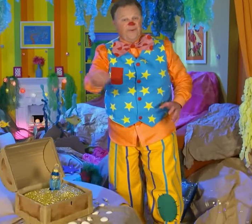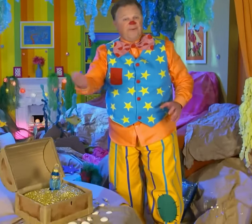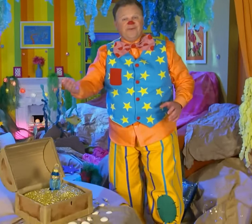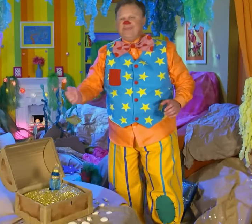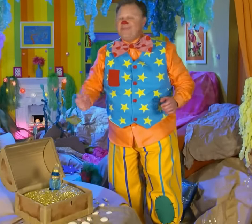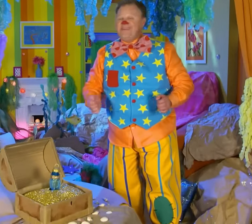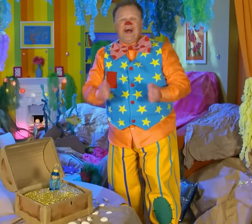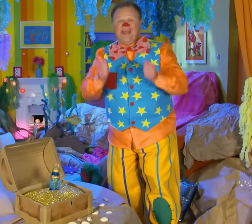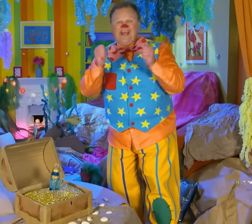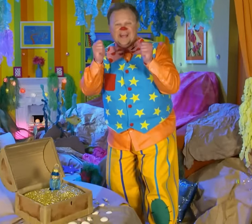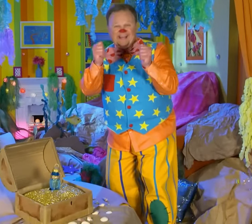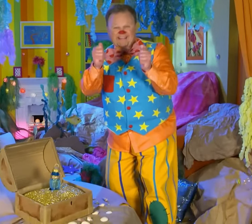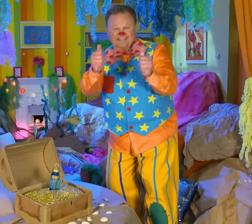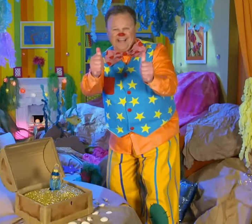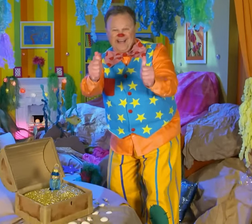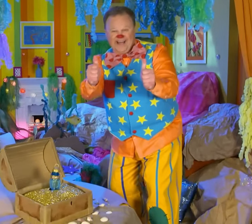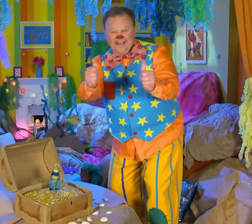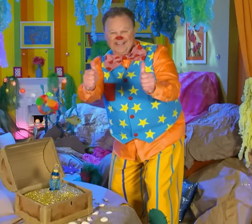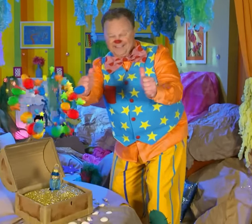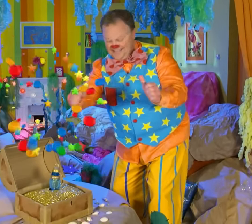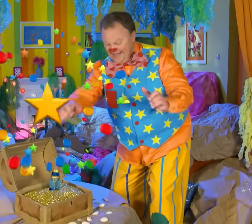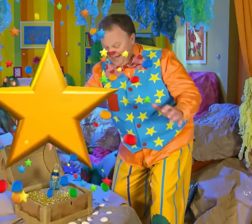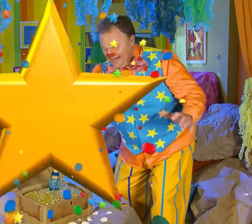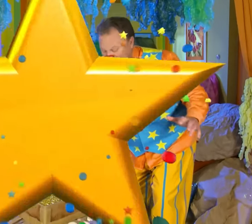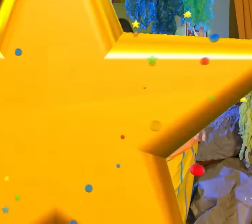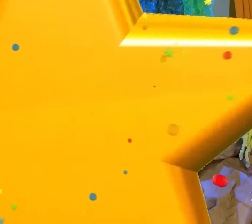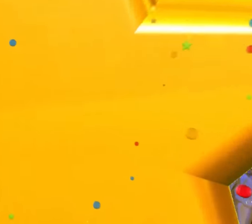all shining stars.